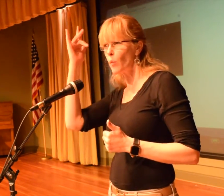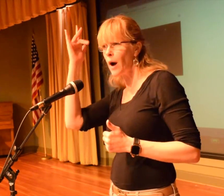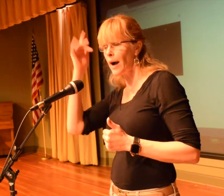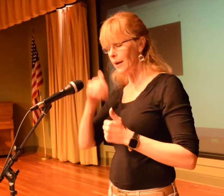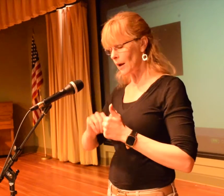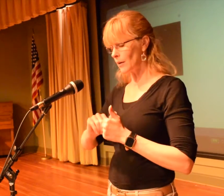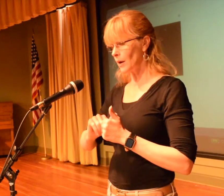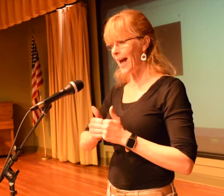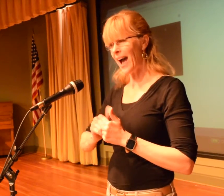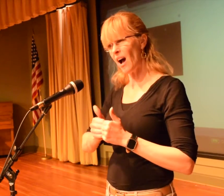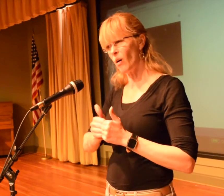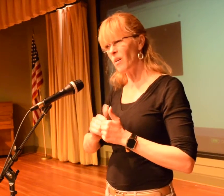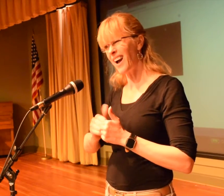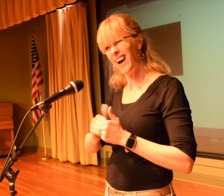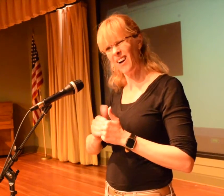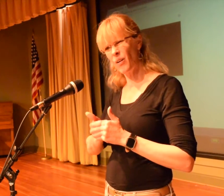why, how.